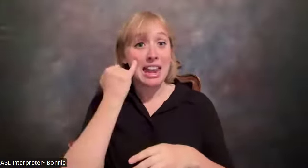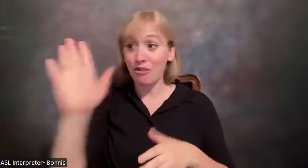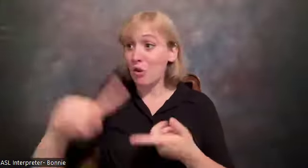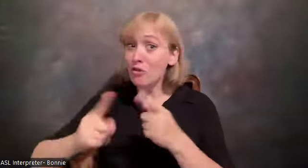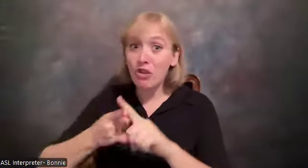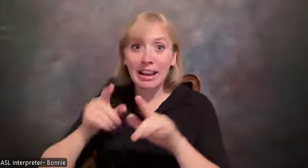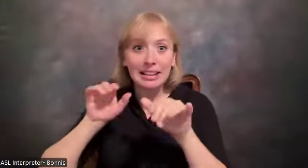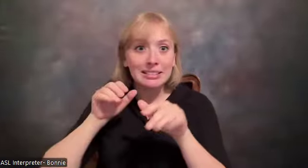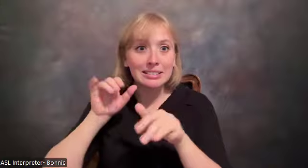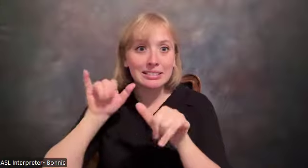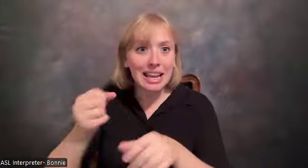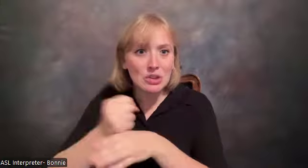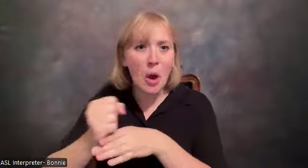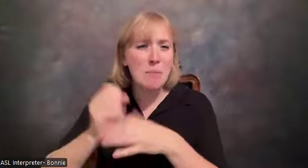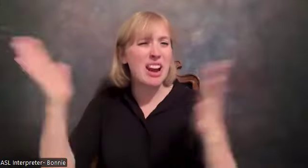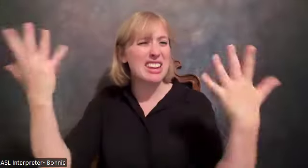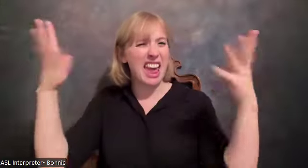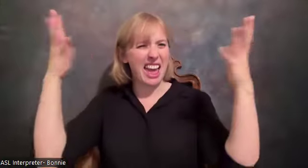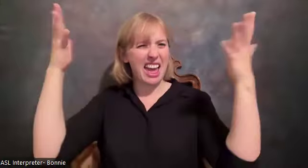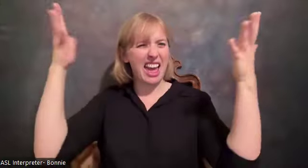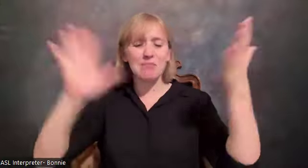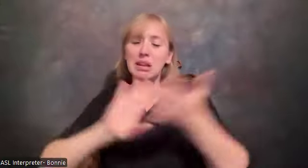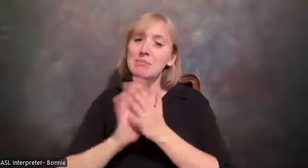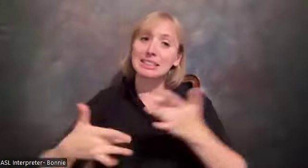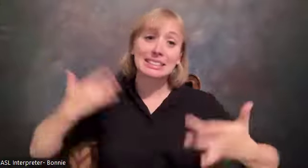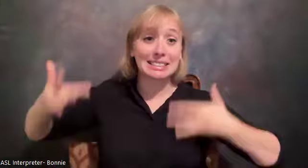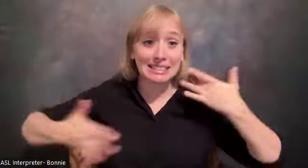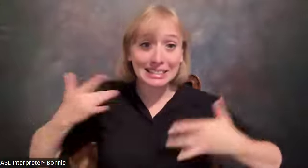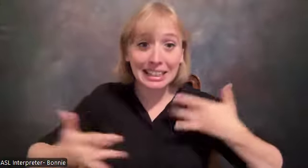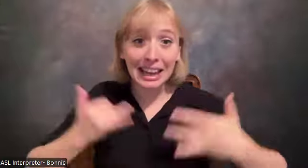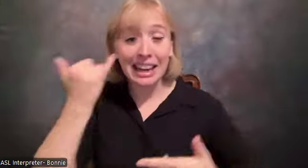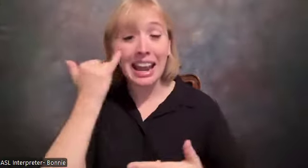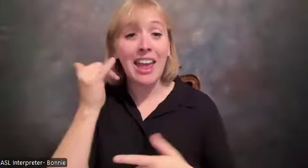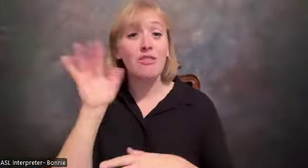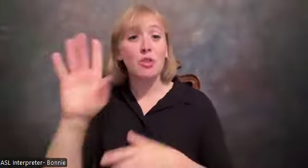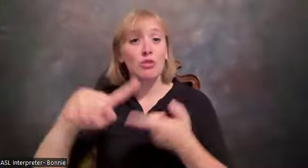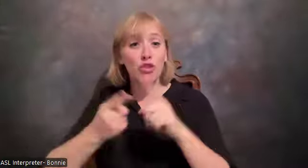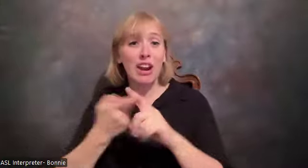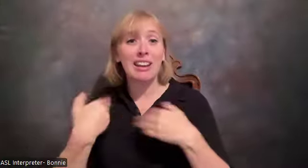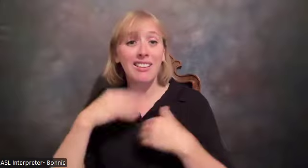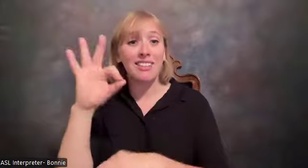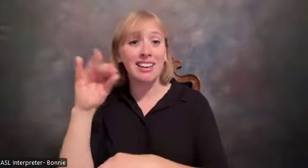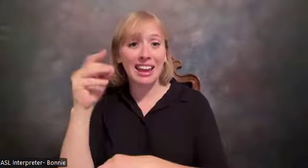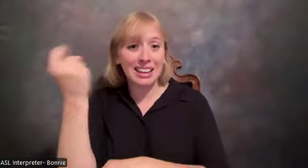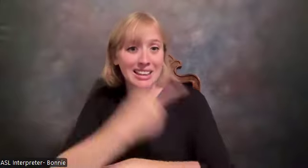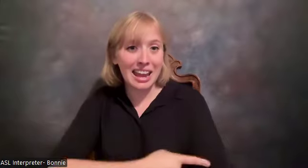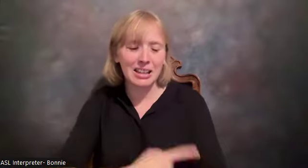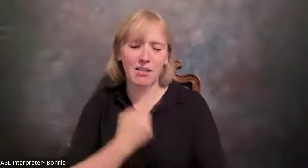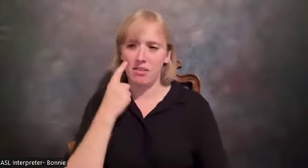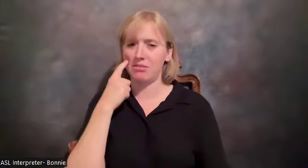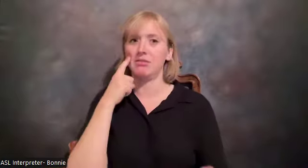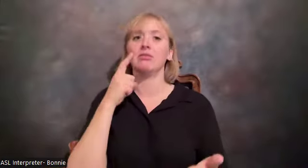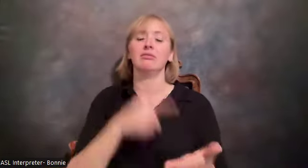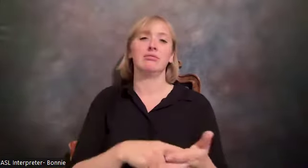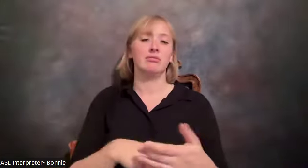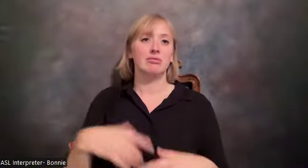friend's sobriety, right? You got even more excited about your friend getting 90 days, right? It really struck me. It